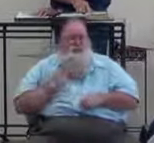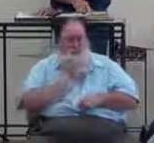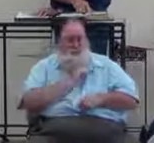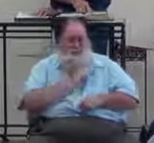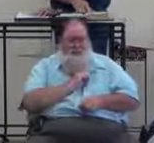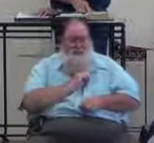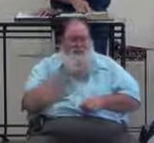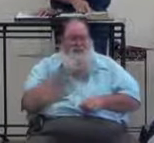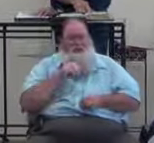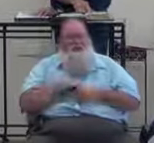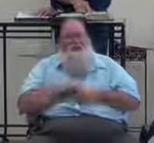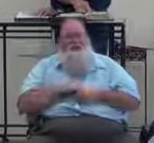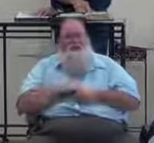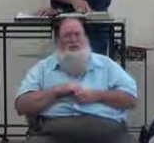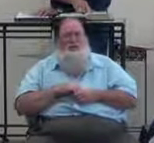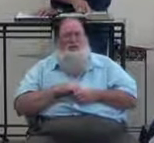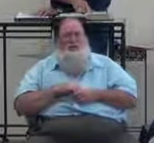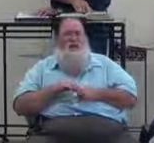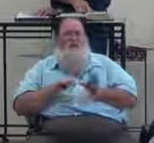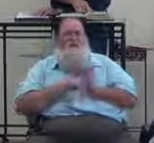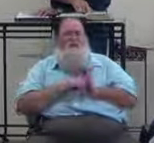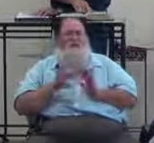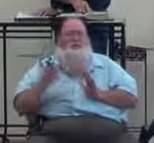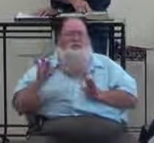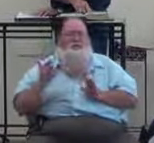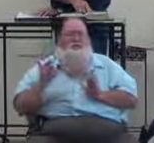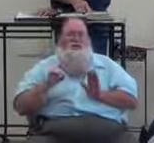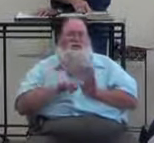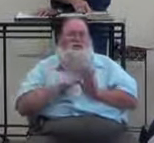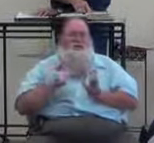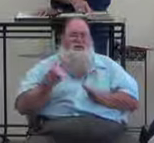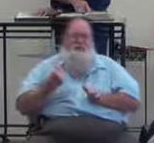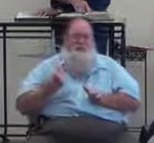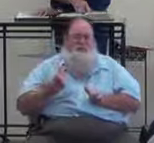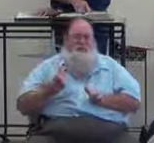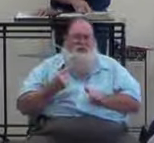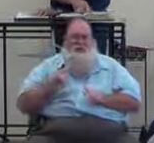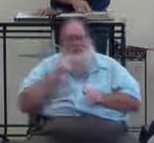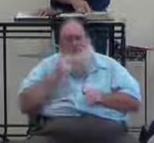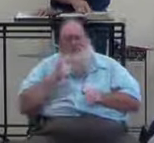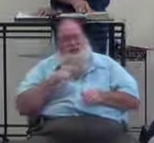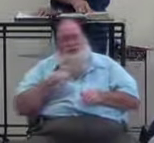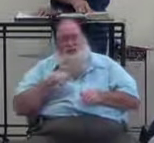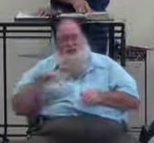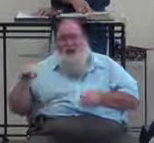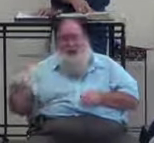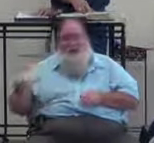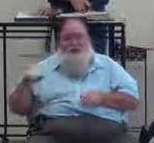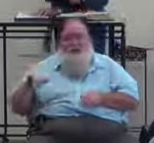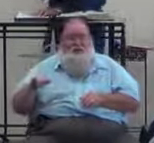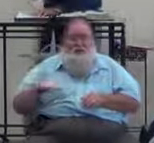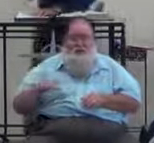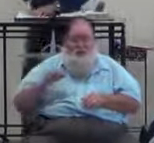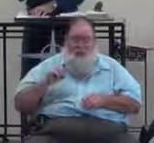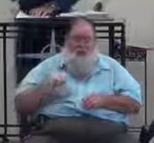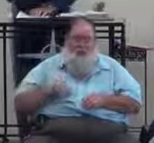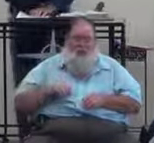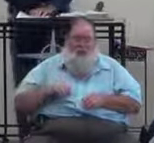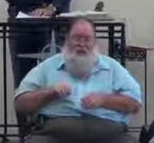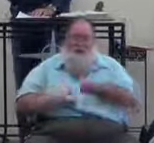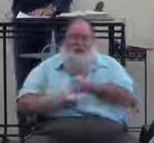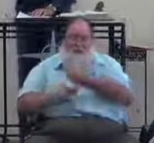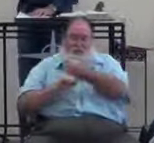in 8, verse 1, the start of the chapter, and Saul was there giving approval to his death, and that's